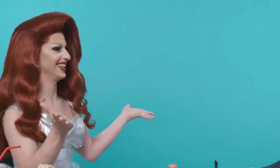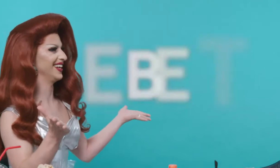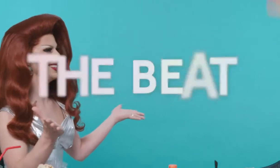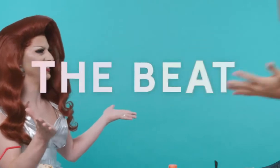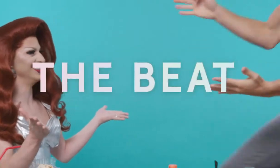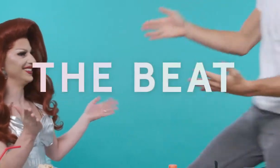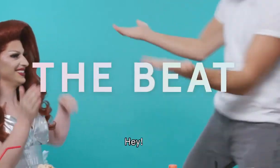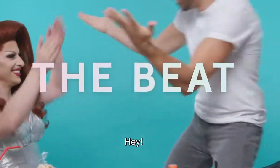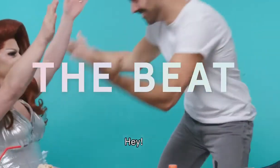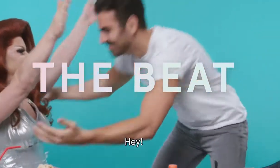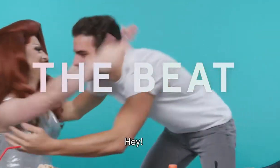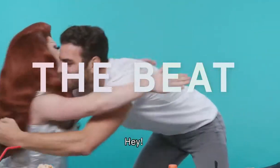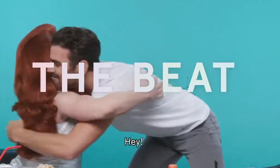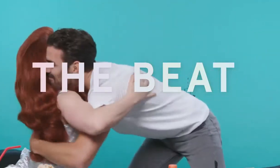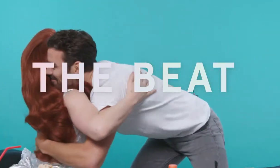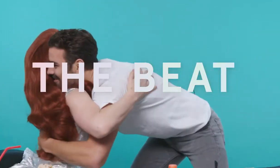Hello? Hey.